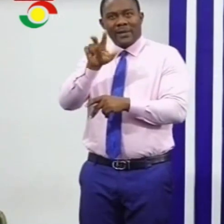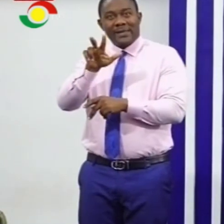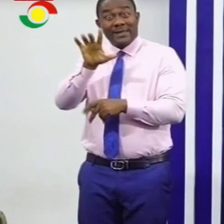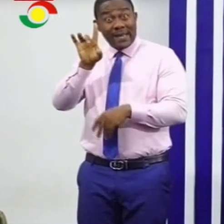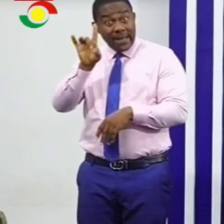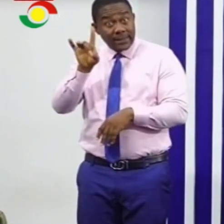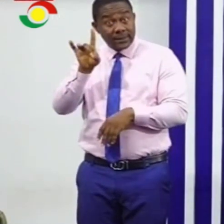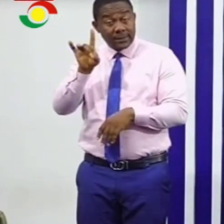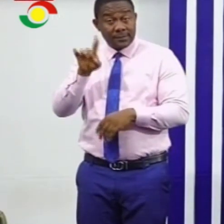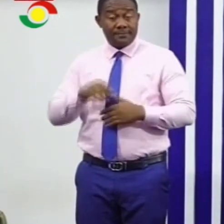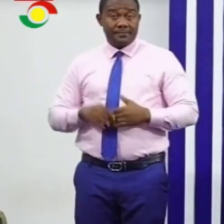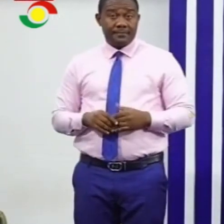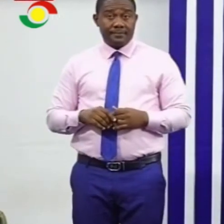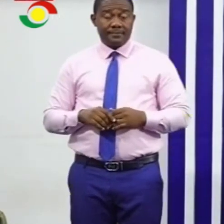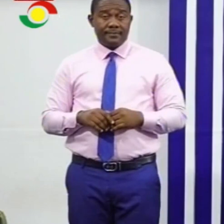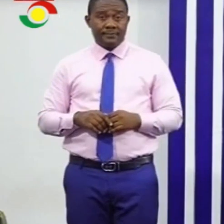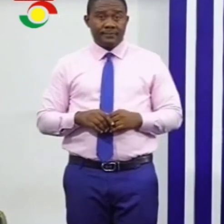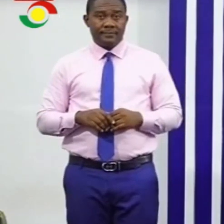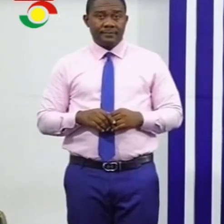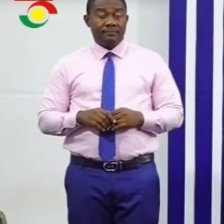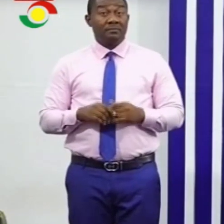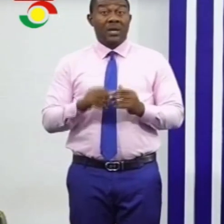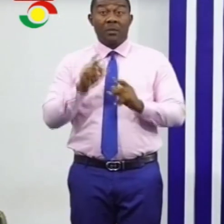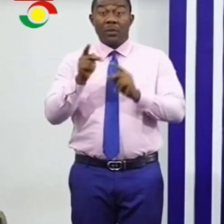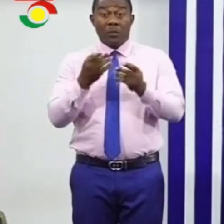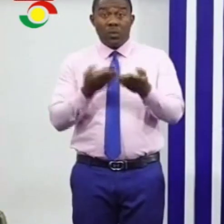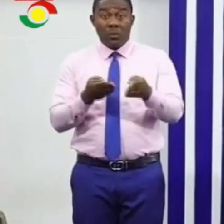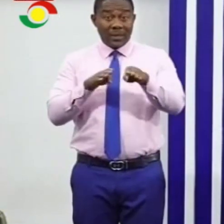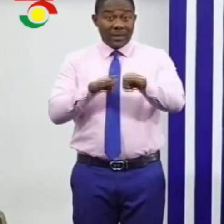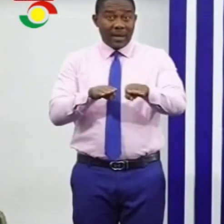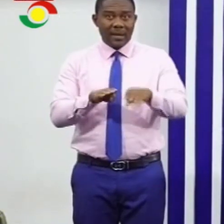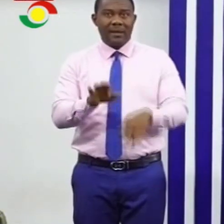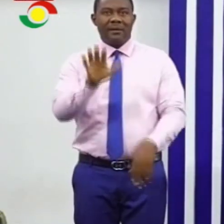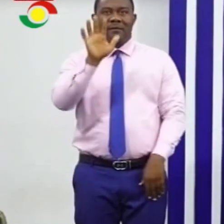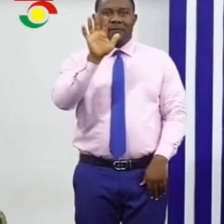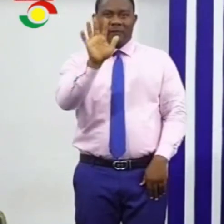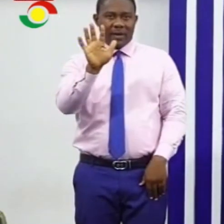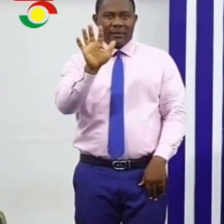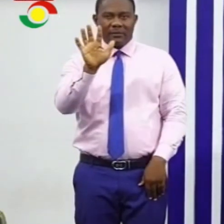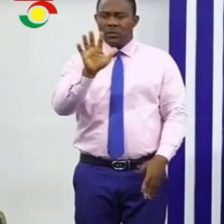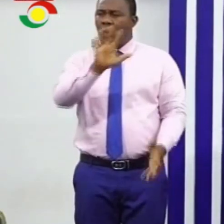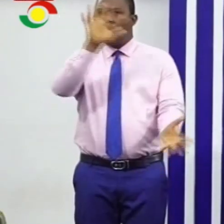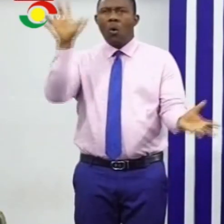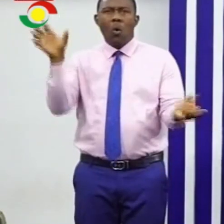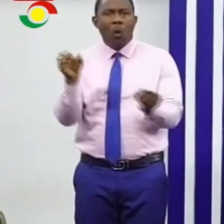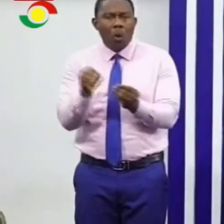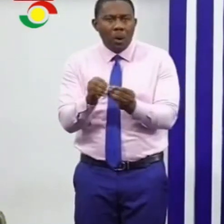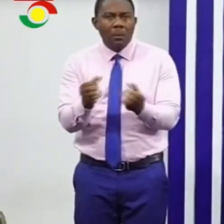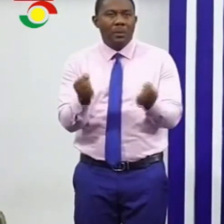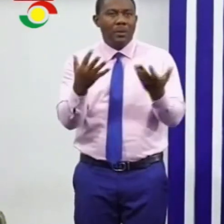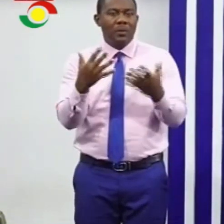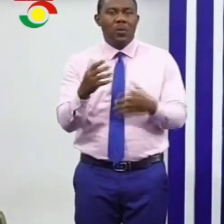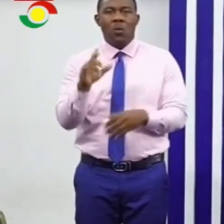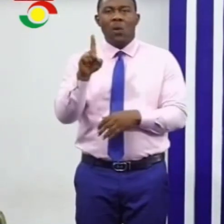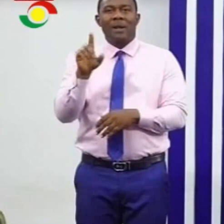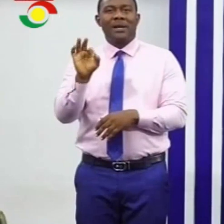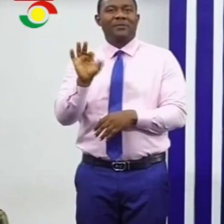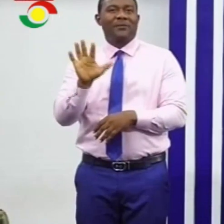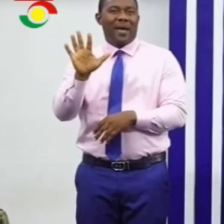Dead 5, So we have total reported cases